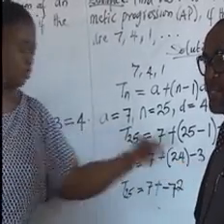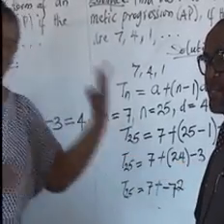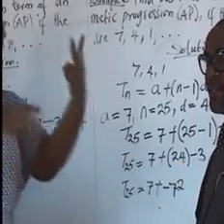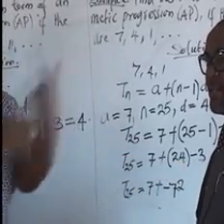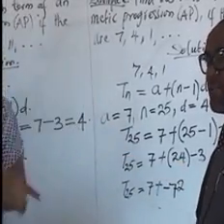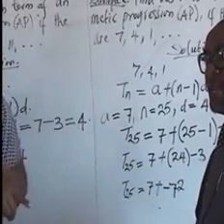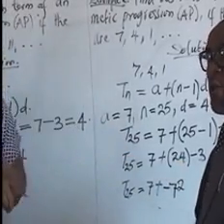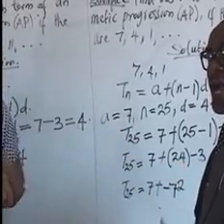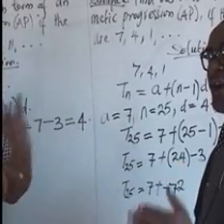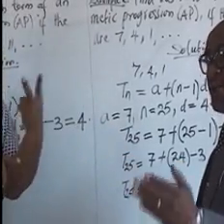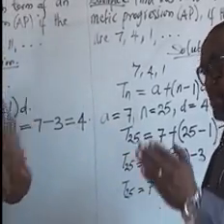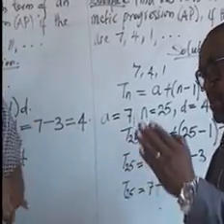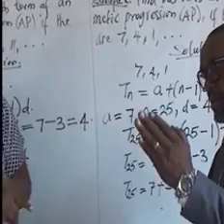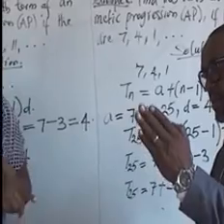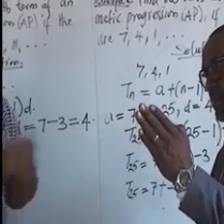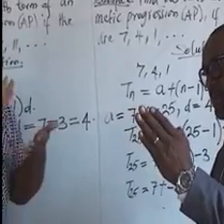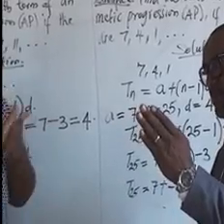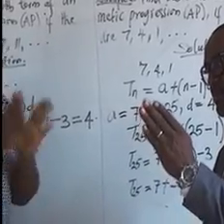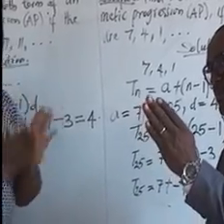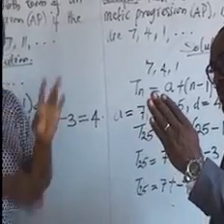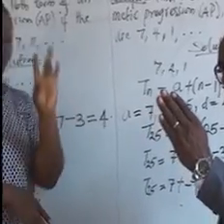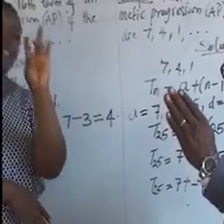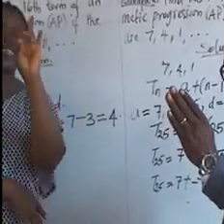understand. Whenever we have